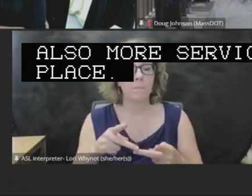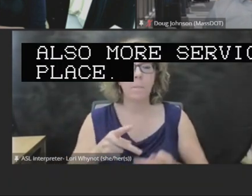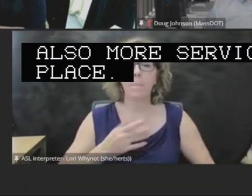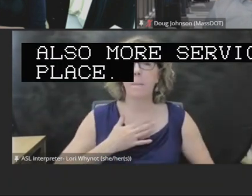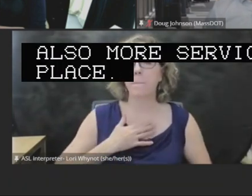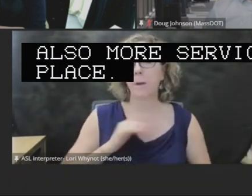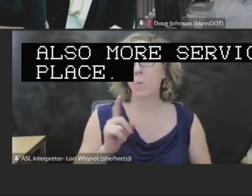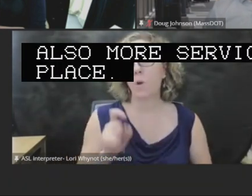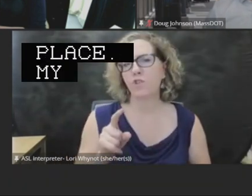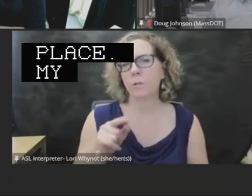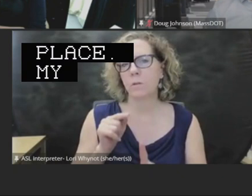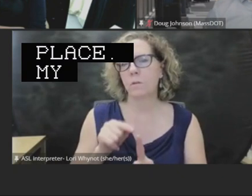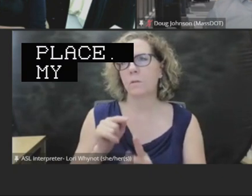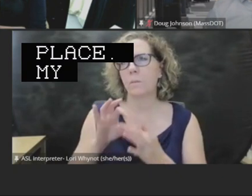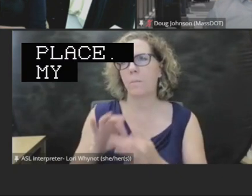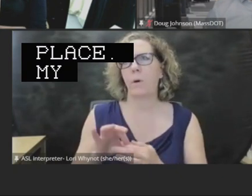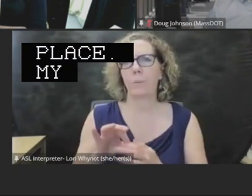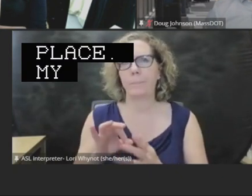concerned